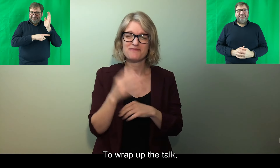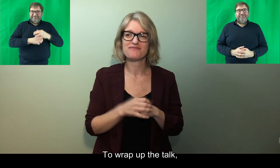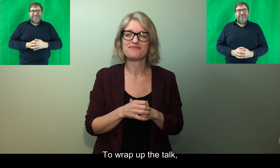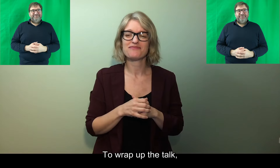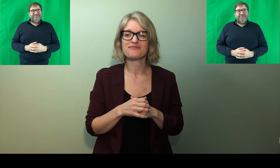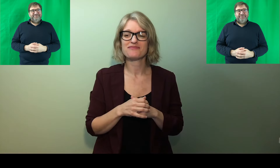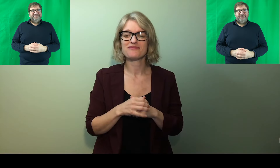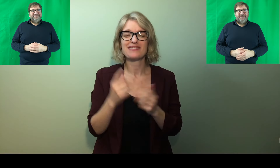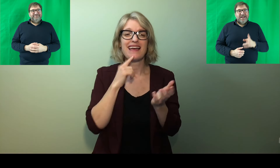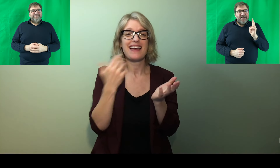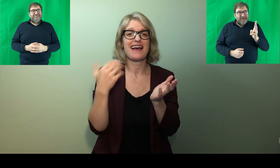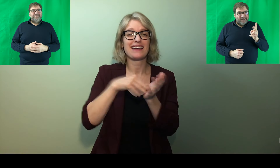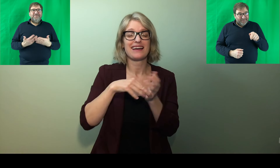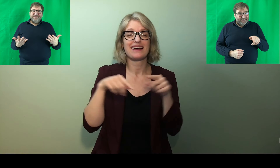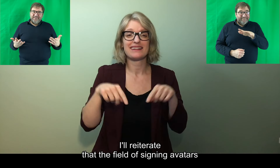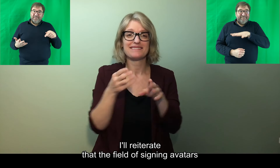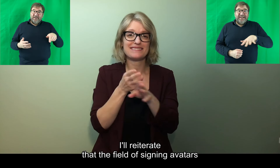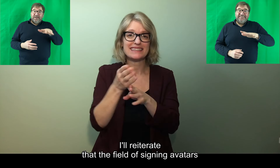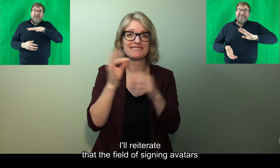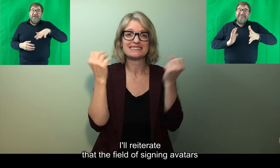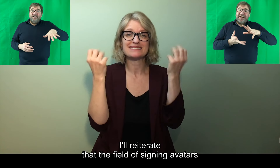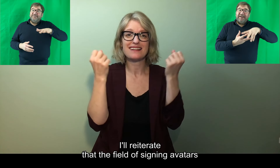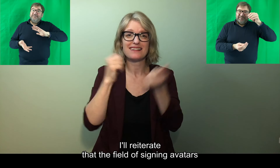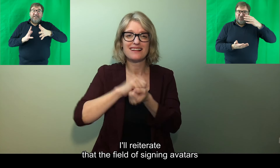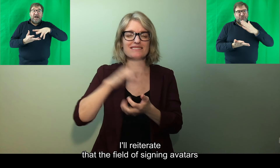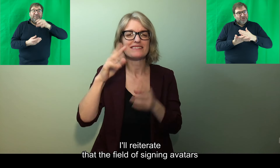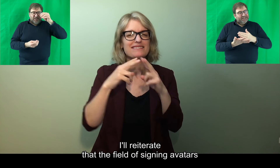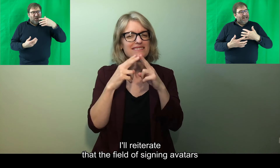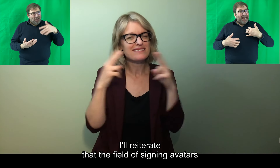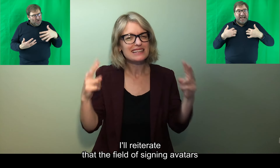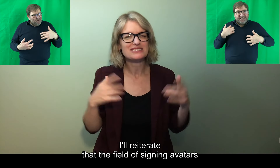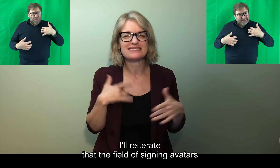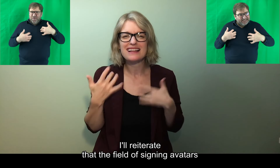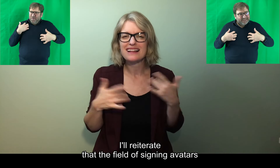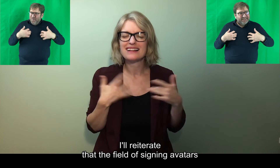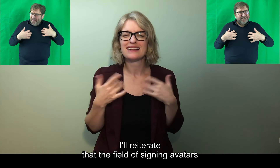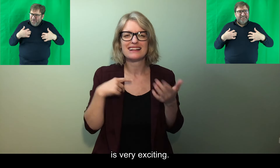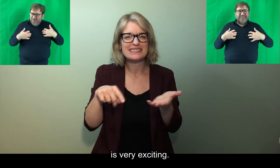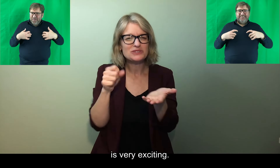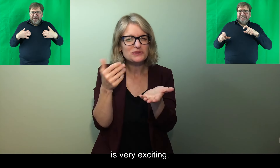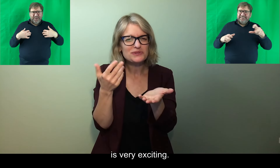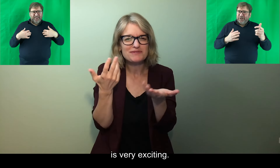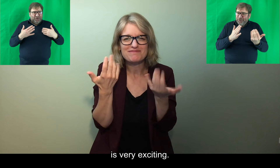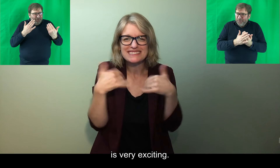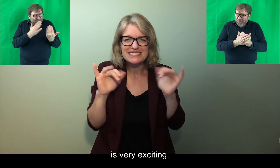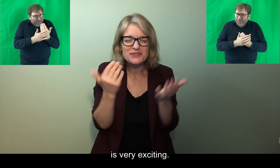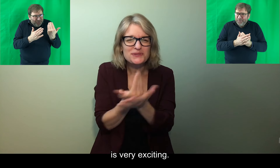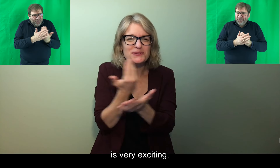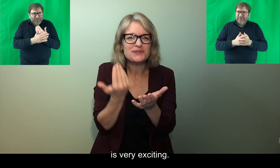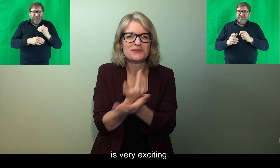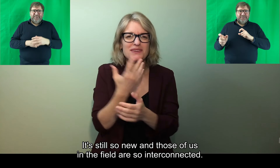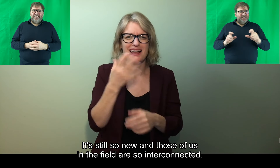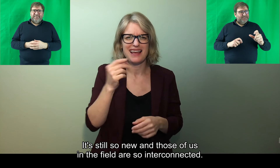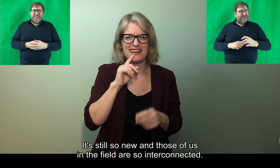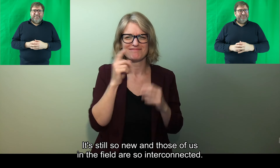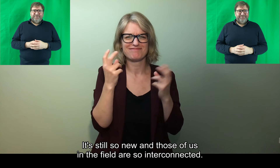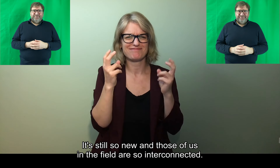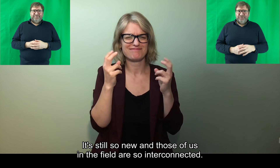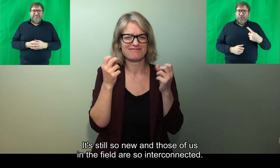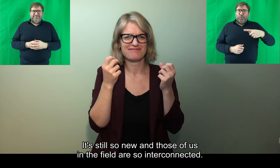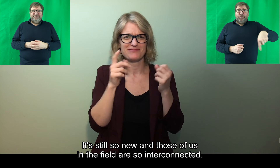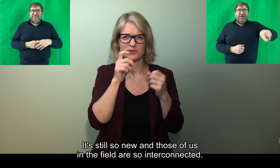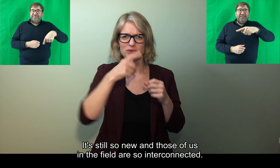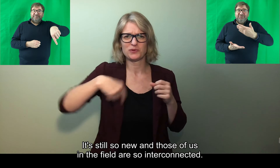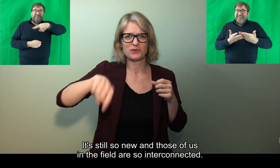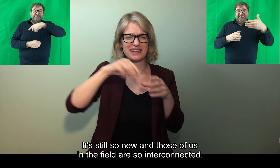up the talk, I'll reiterate that the field of signing avatars is very exciting. It's still so